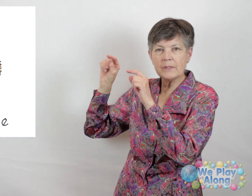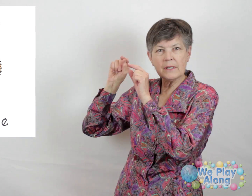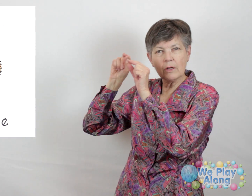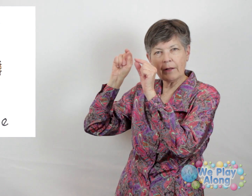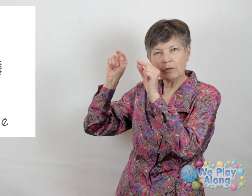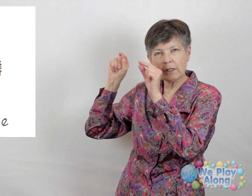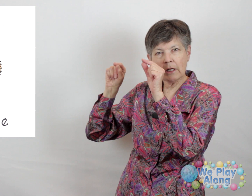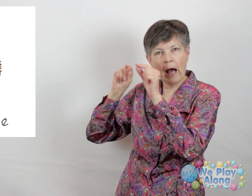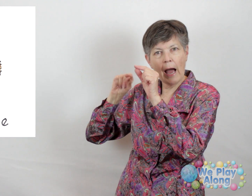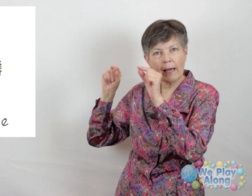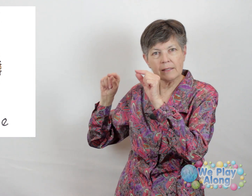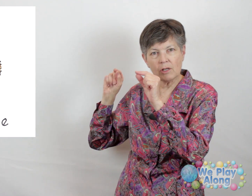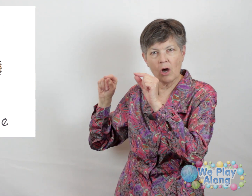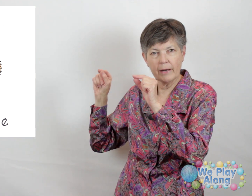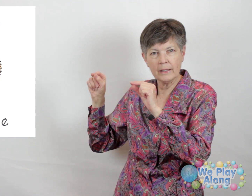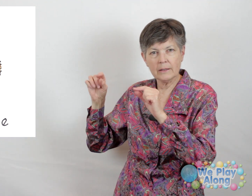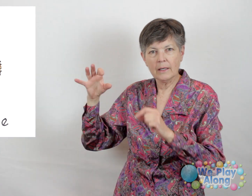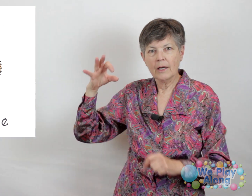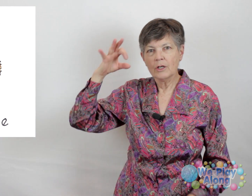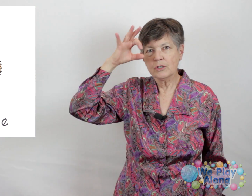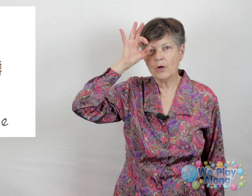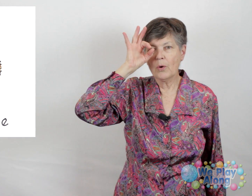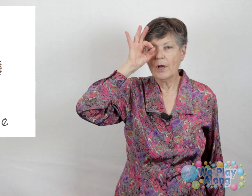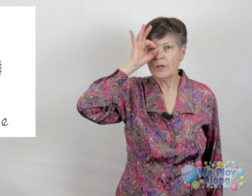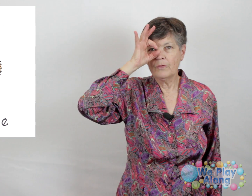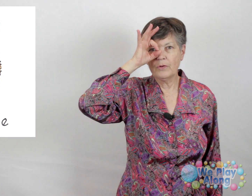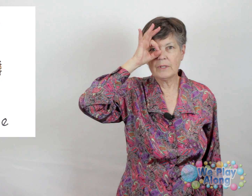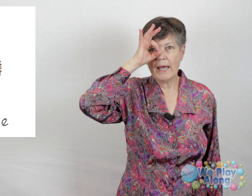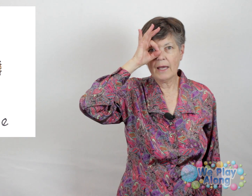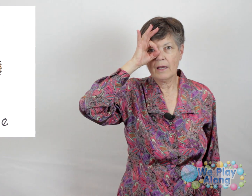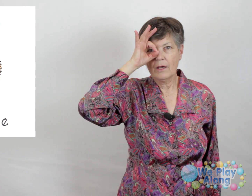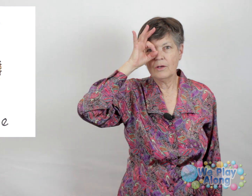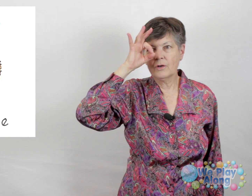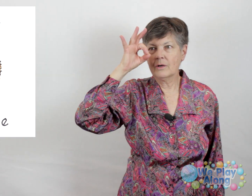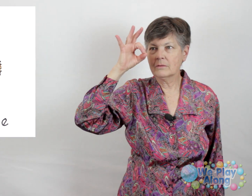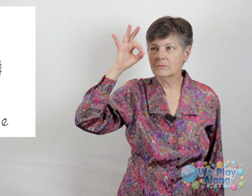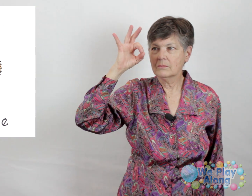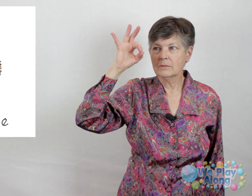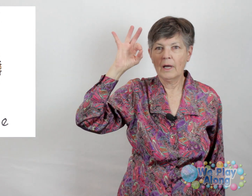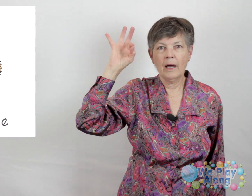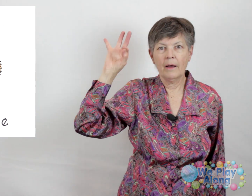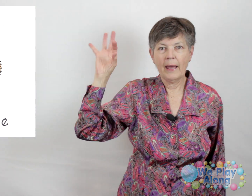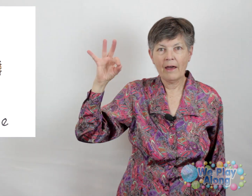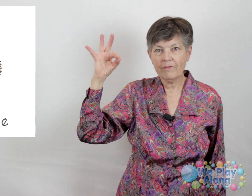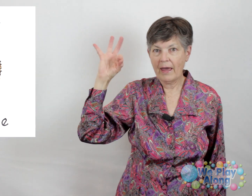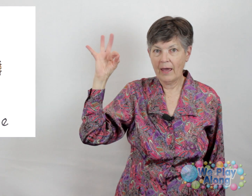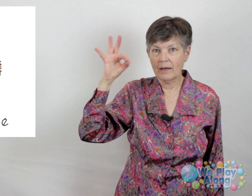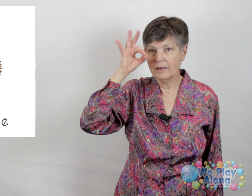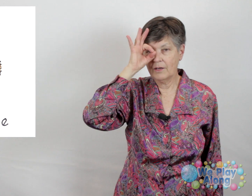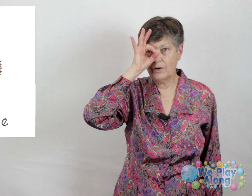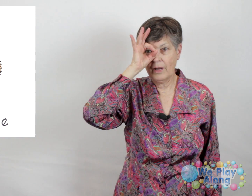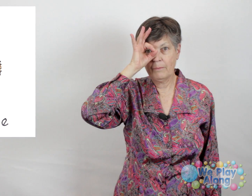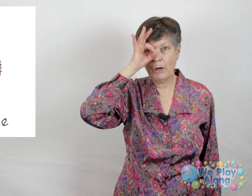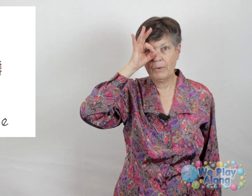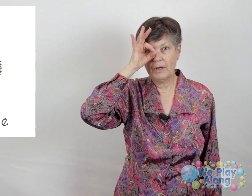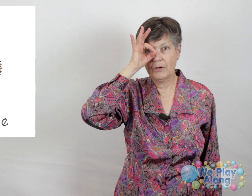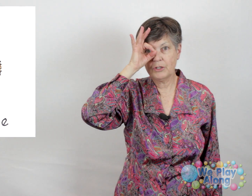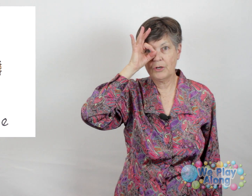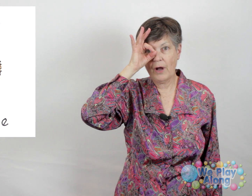see like there's little eyes on it. So if you take your F hand here, up here to your